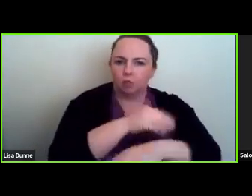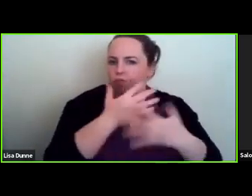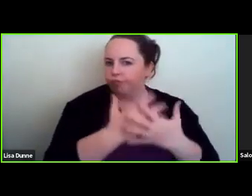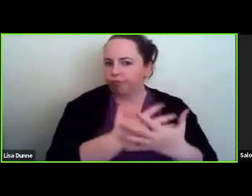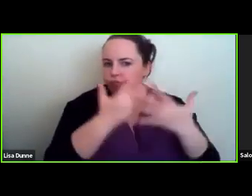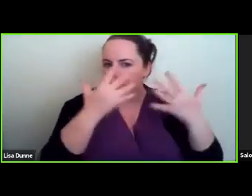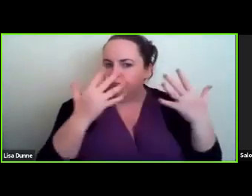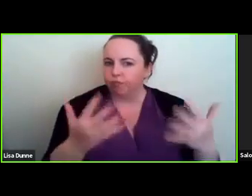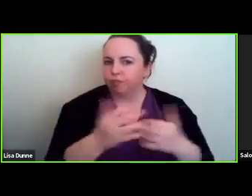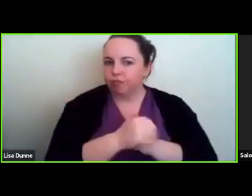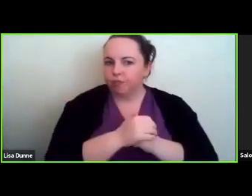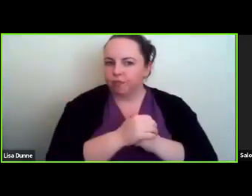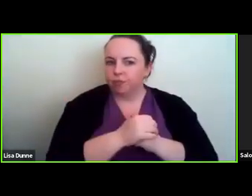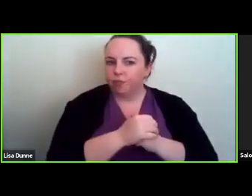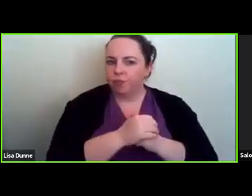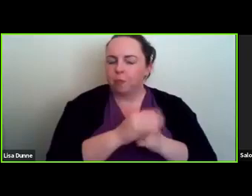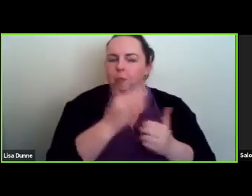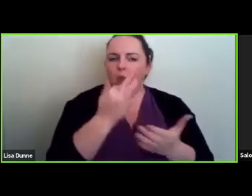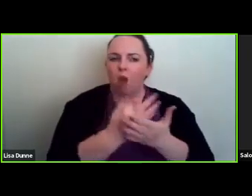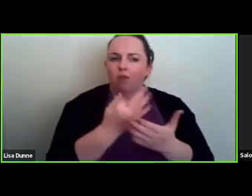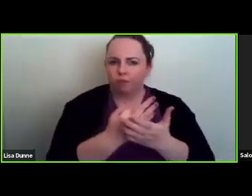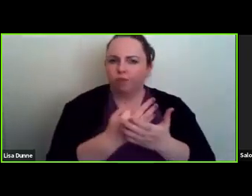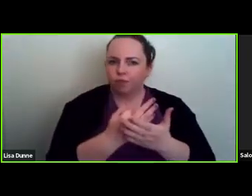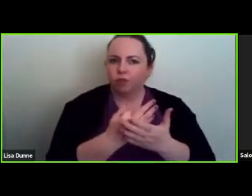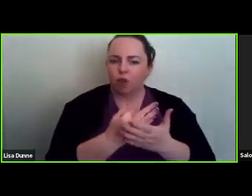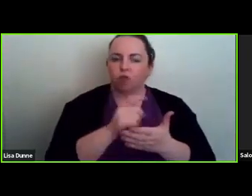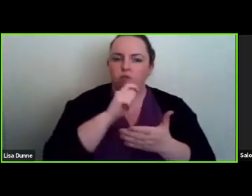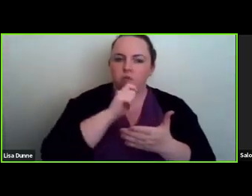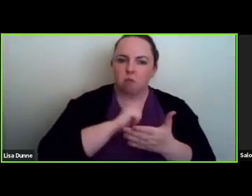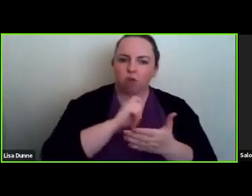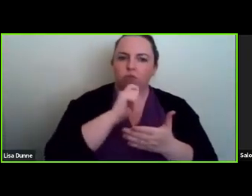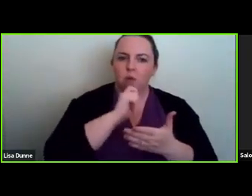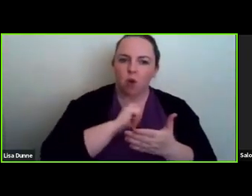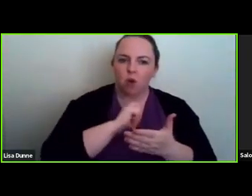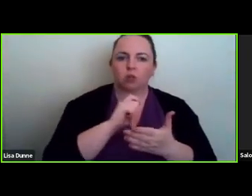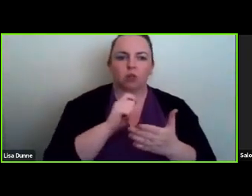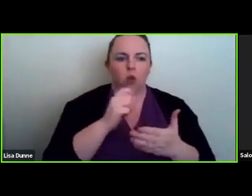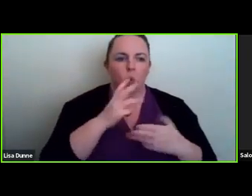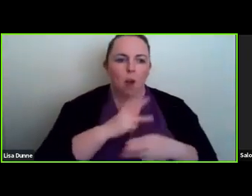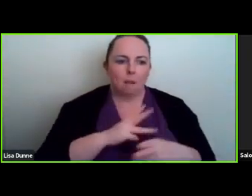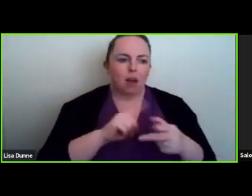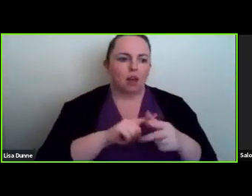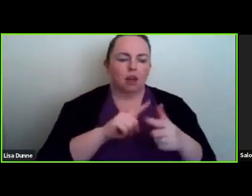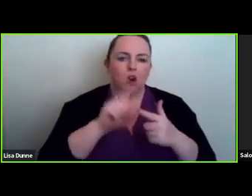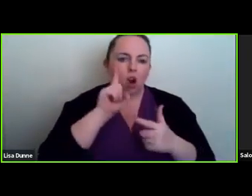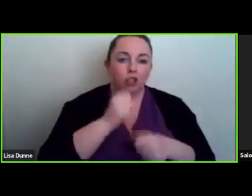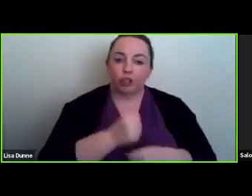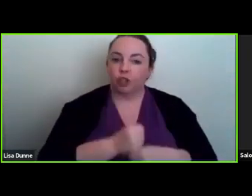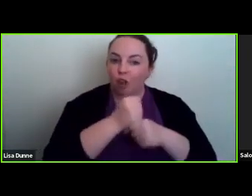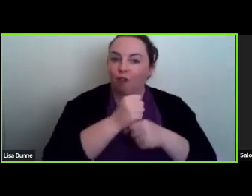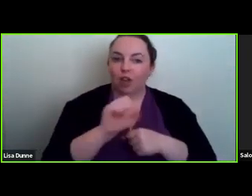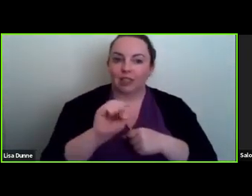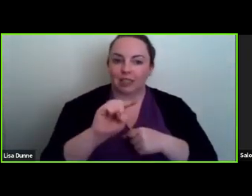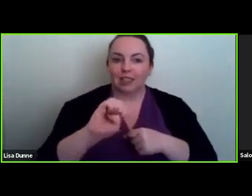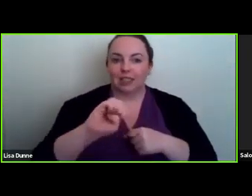work, we have many cases that has been reported to us of women and girls having to suffer sexual abuse and attack